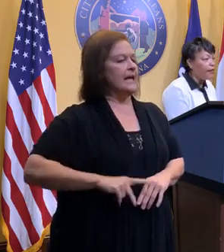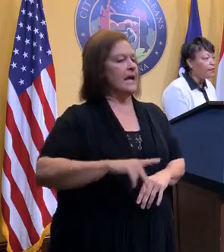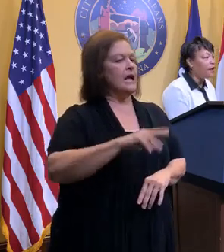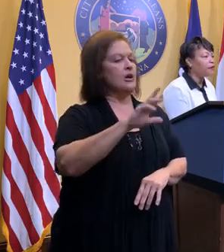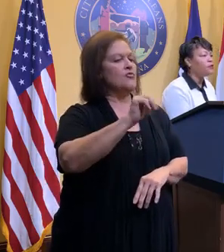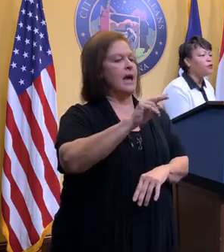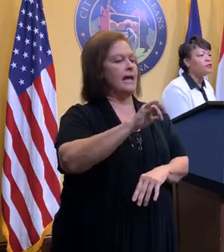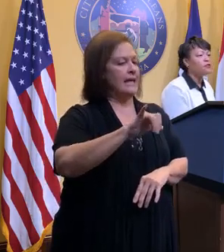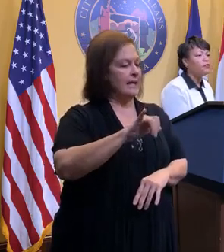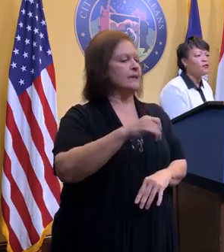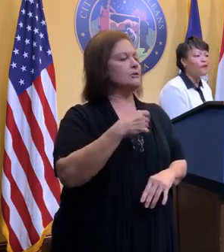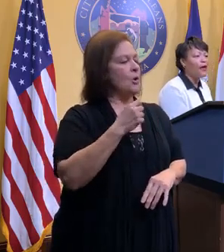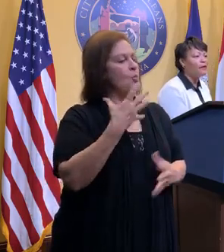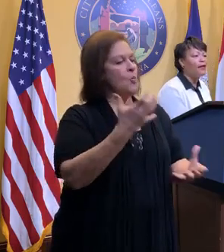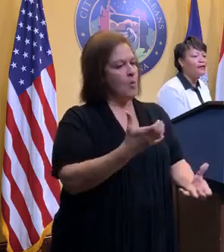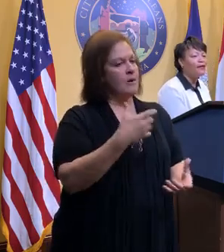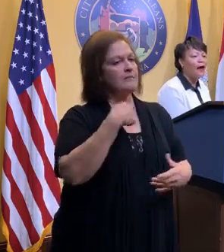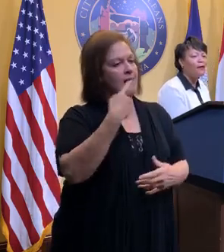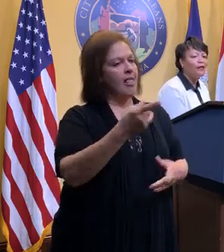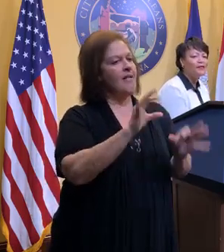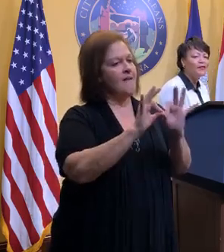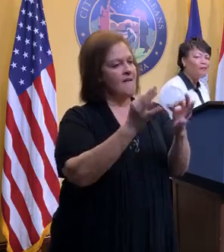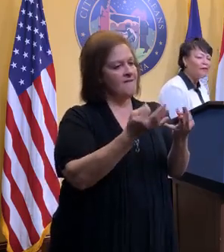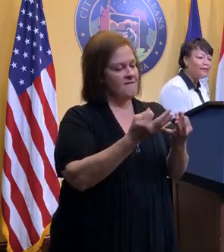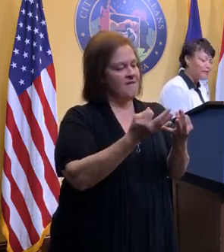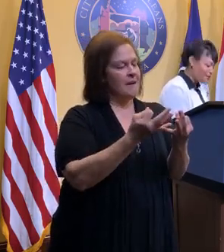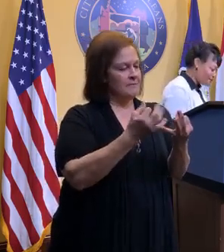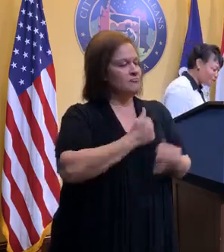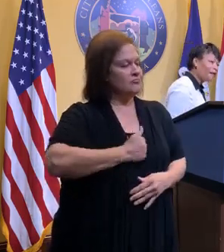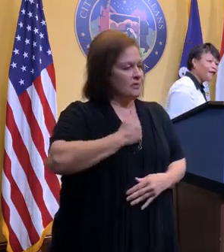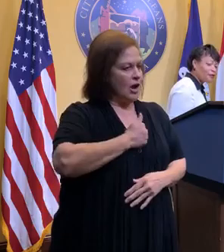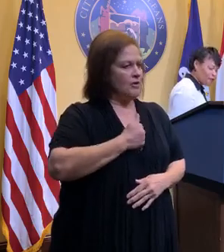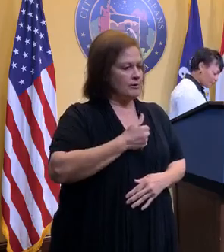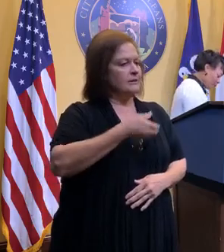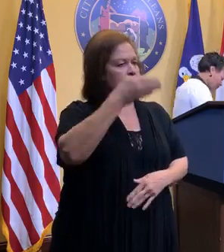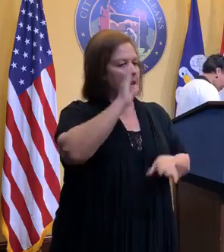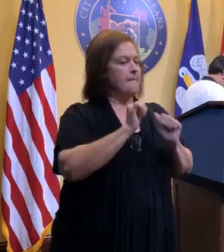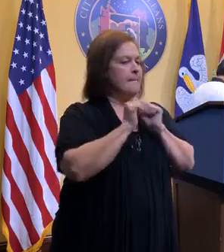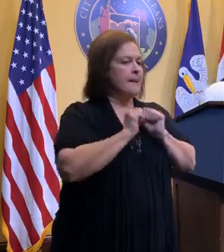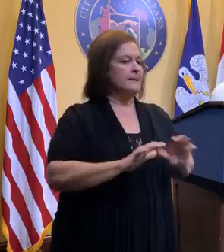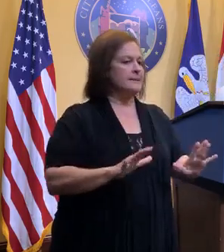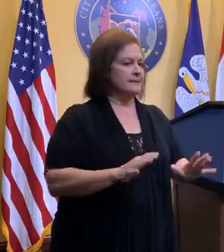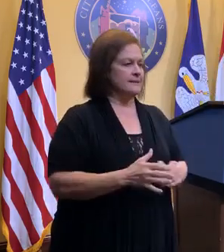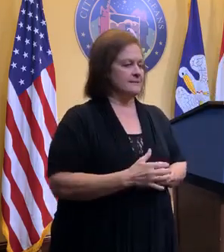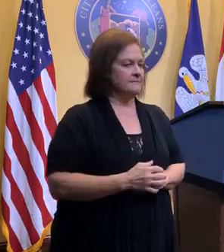And again, my condolences to the family, and God bless us. Thank you.